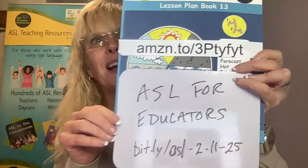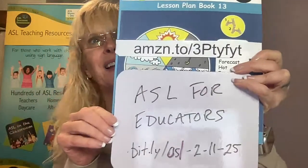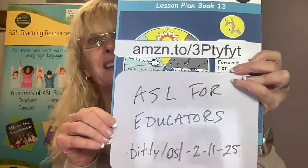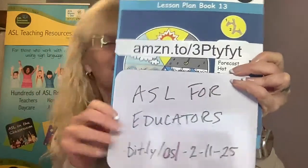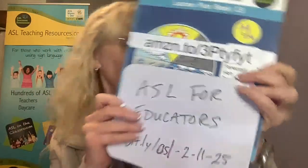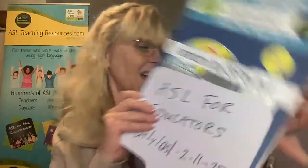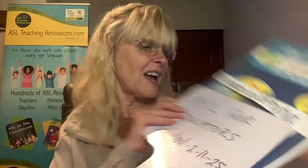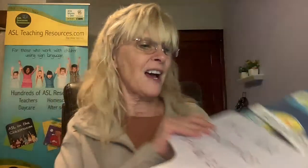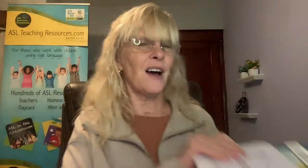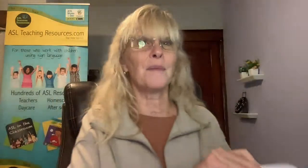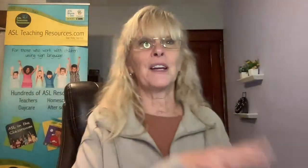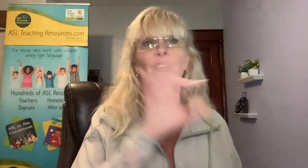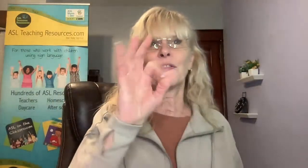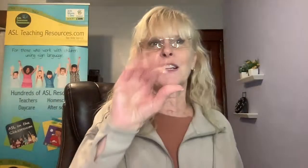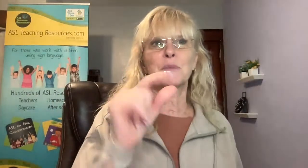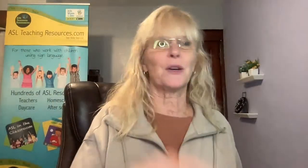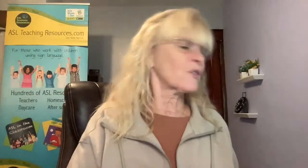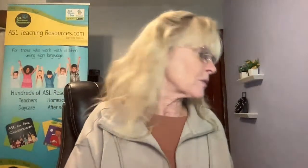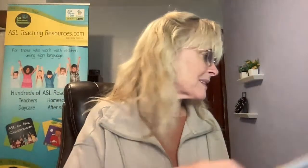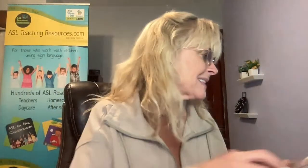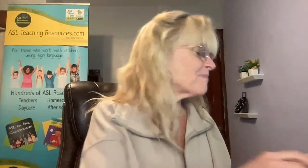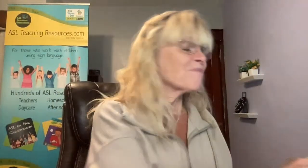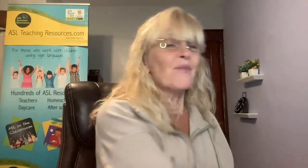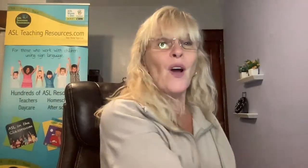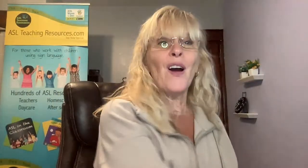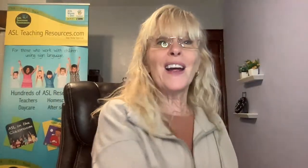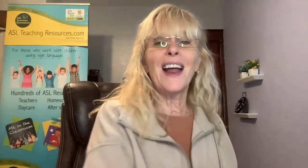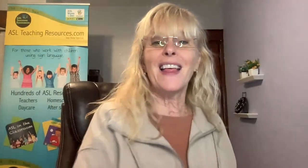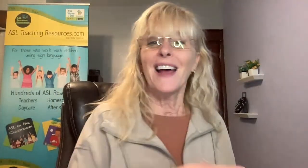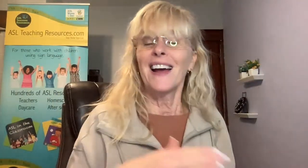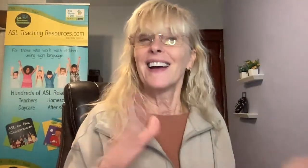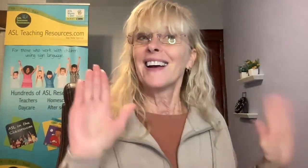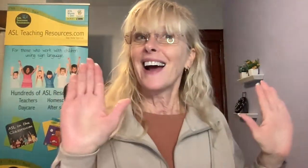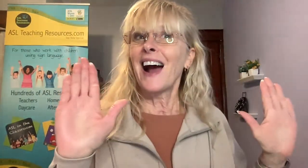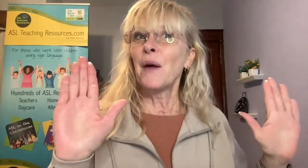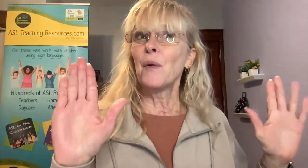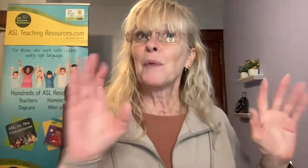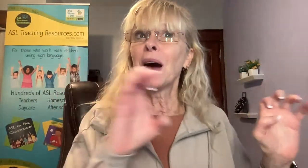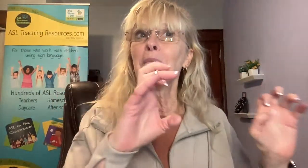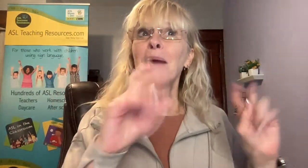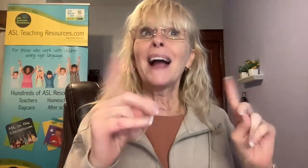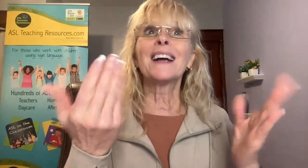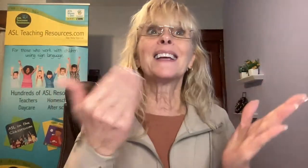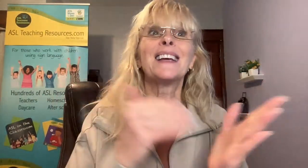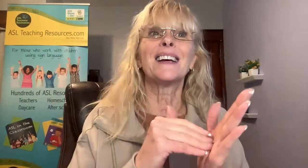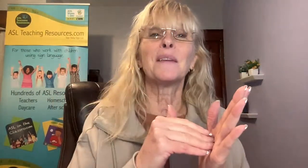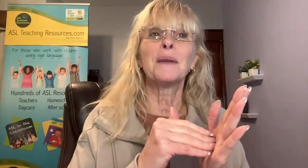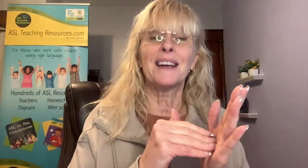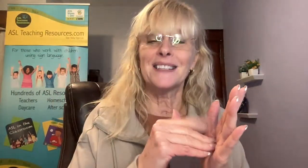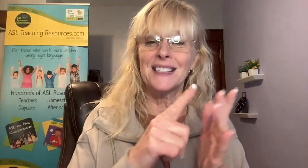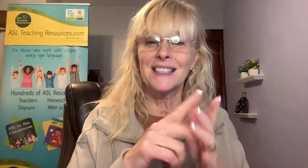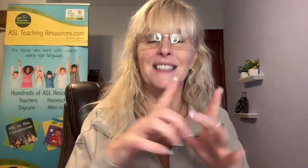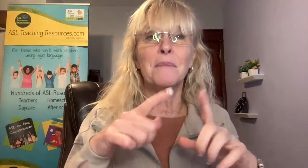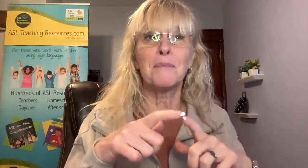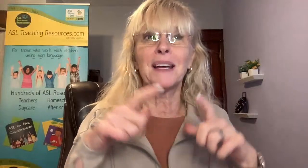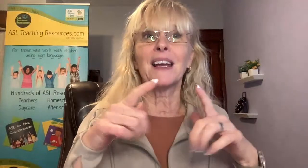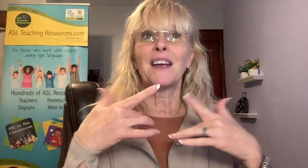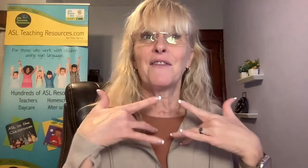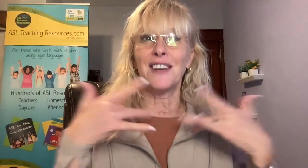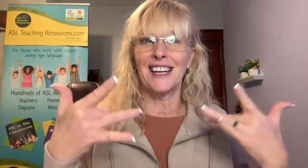website in your Facebook groups. All right. I will come back again because this is a big event.